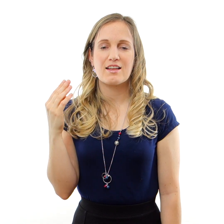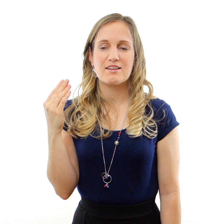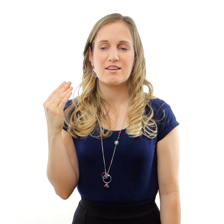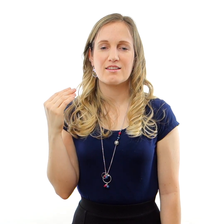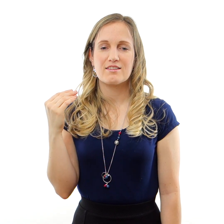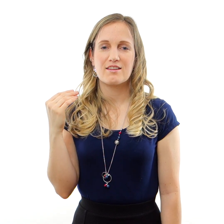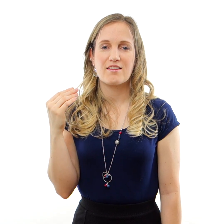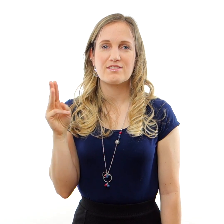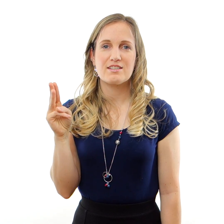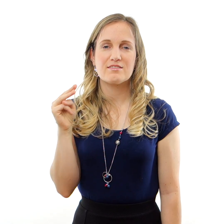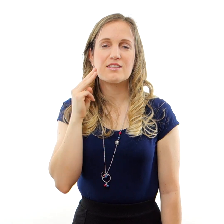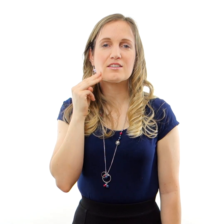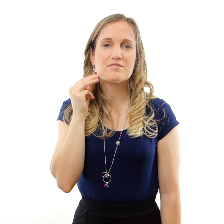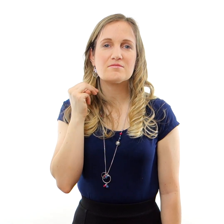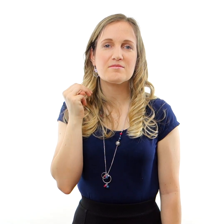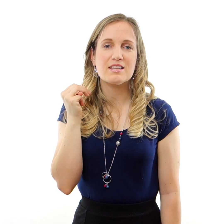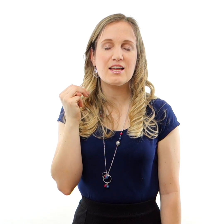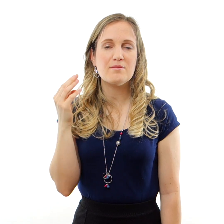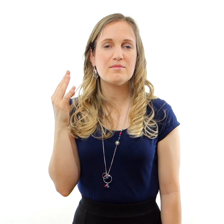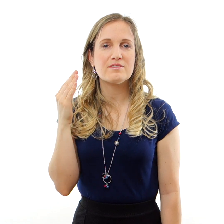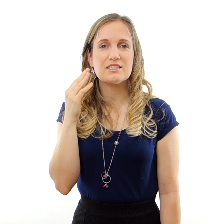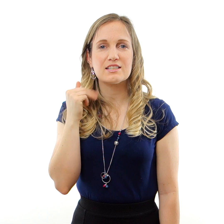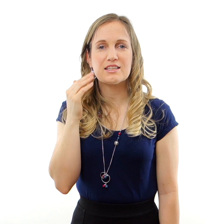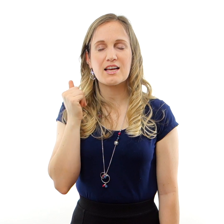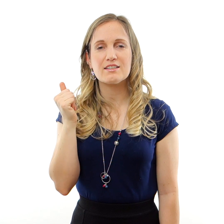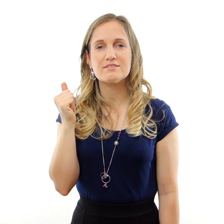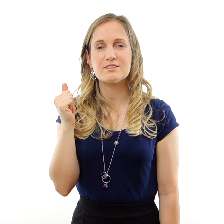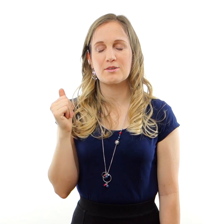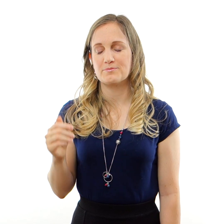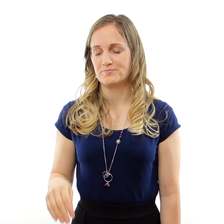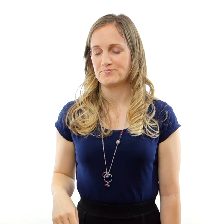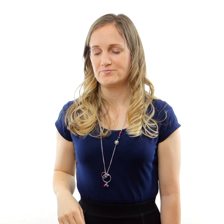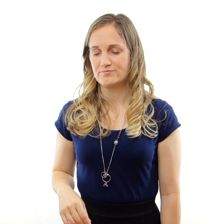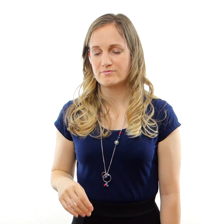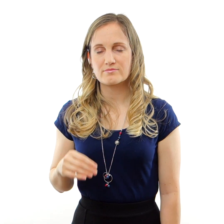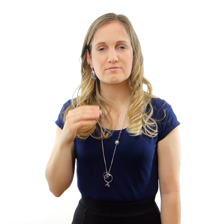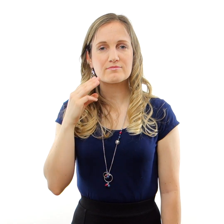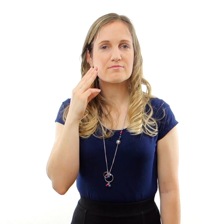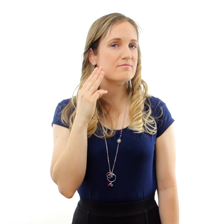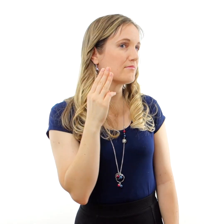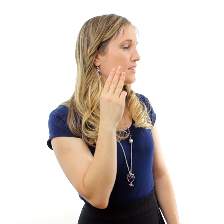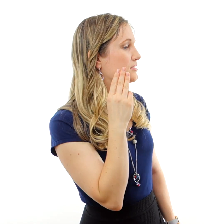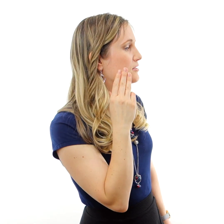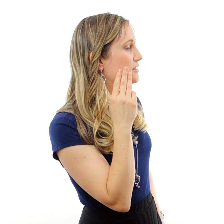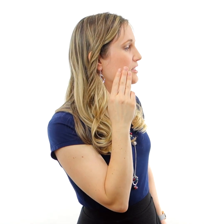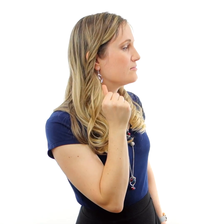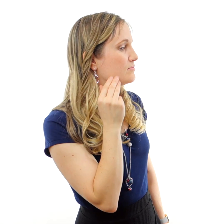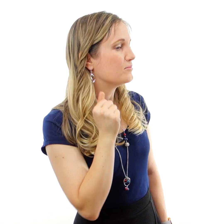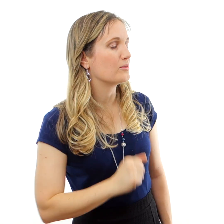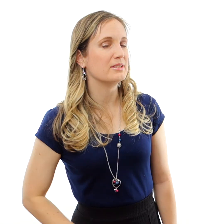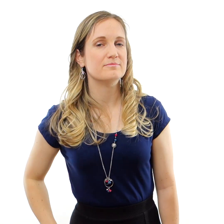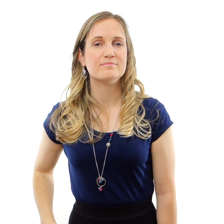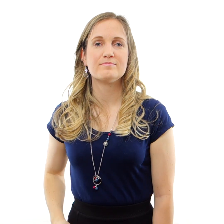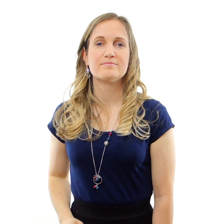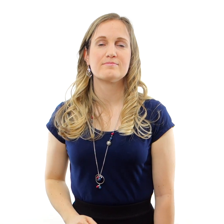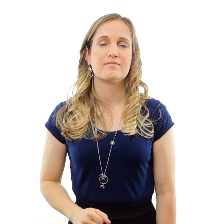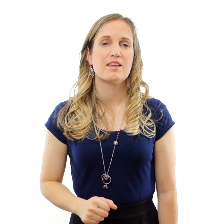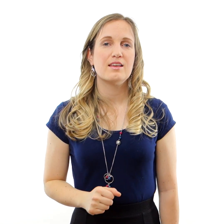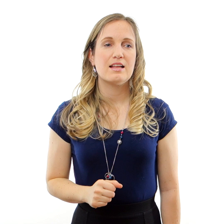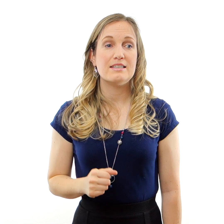And I've seen it like with the M. I've seen it like that. So I just go like that. Mormon.